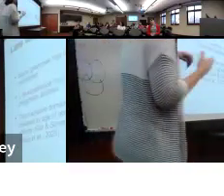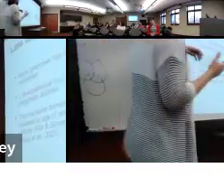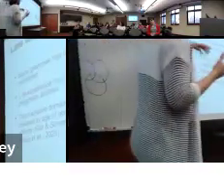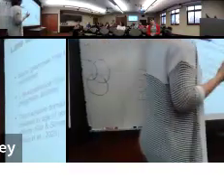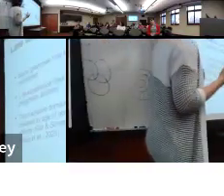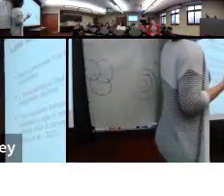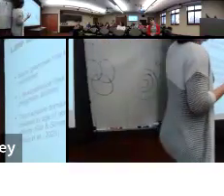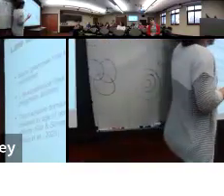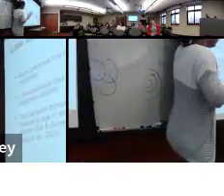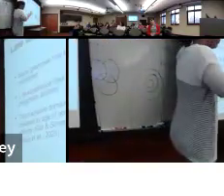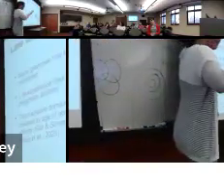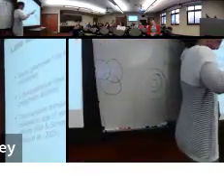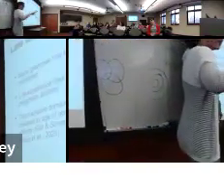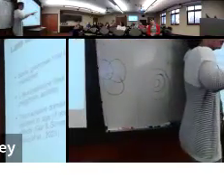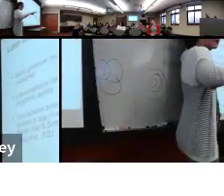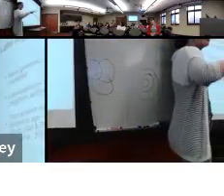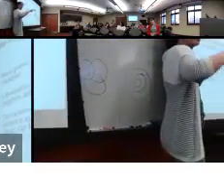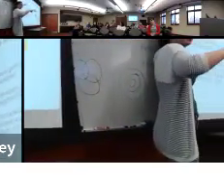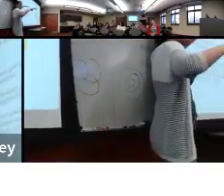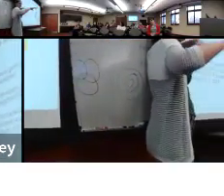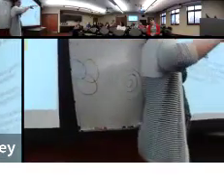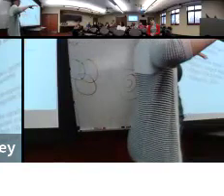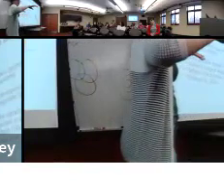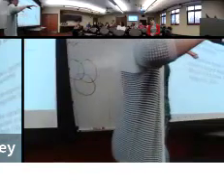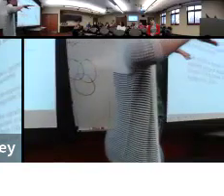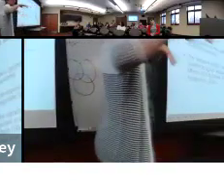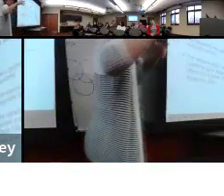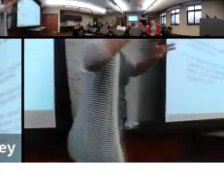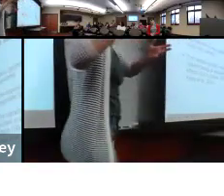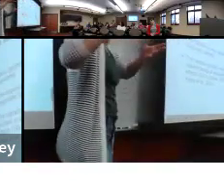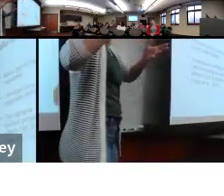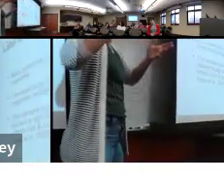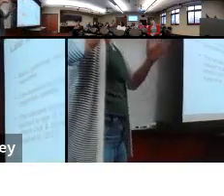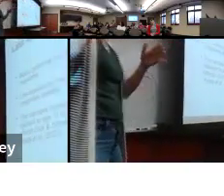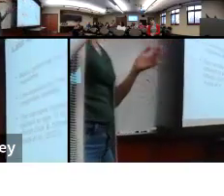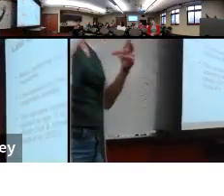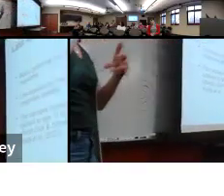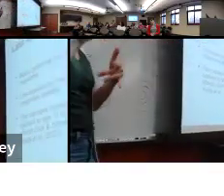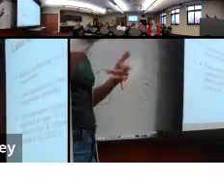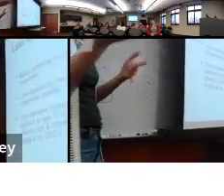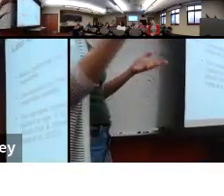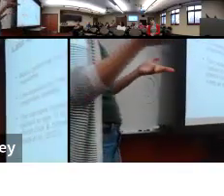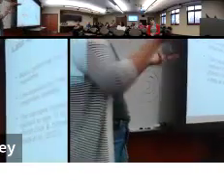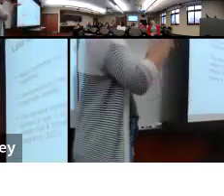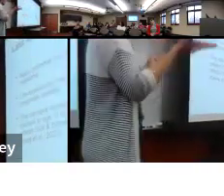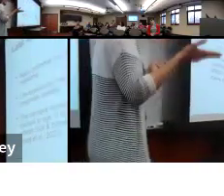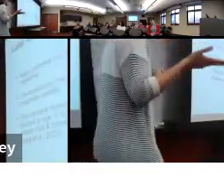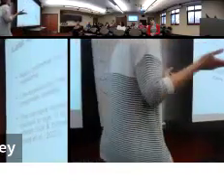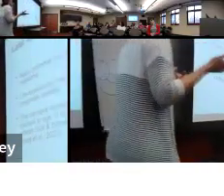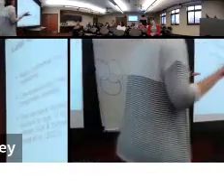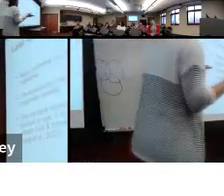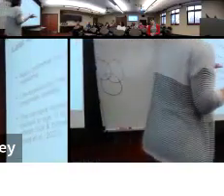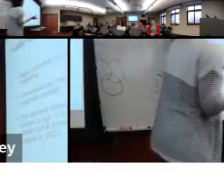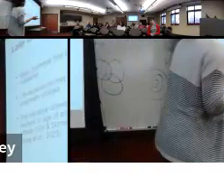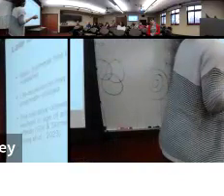And so maybe they should be able to do certain things, right? But children also do that, and children aren't able to do all the things